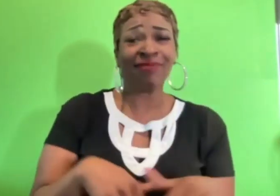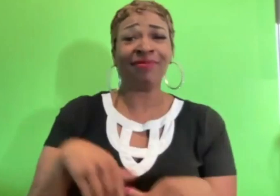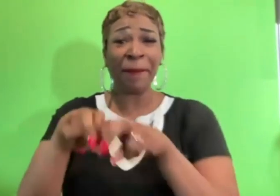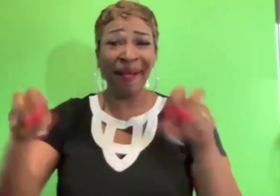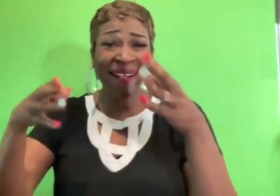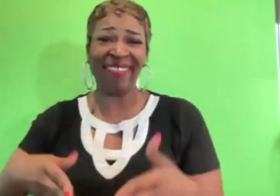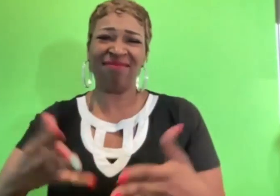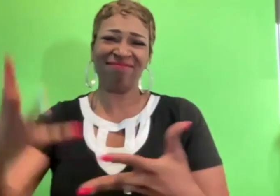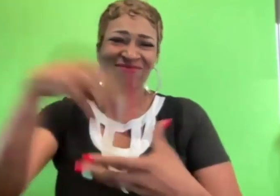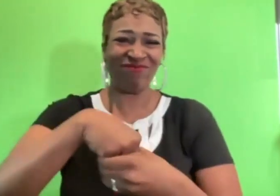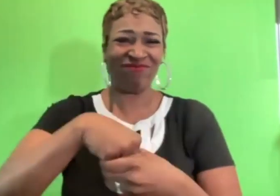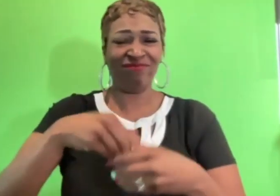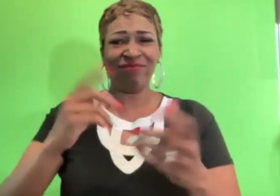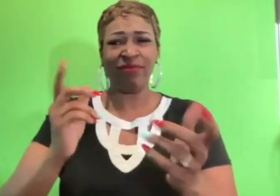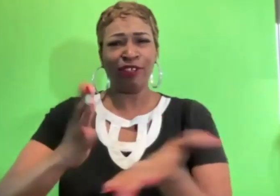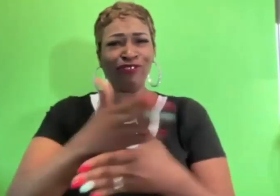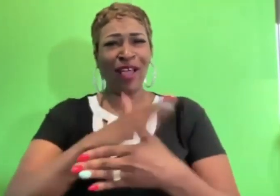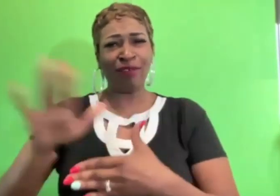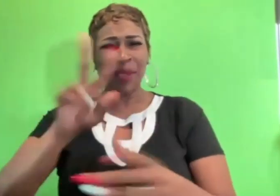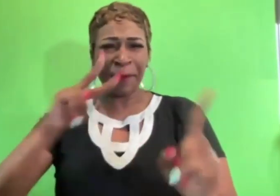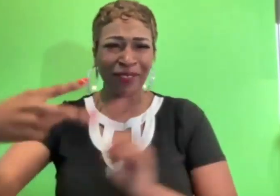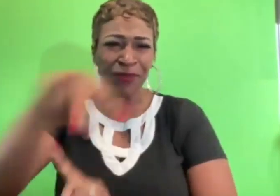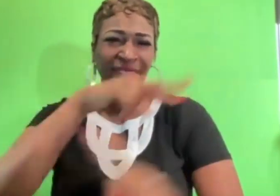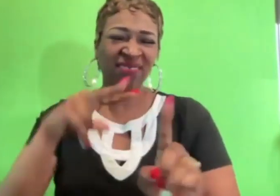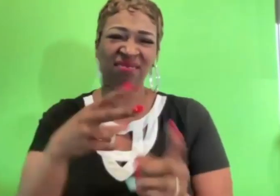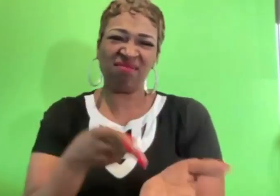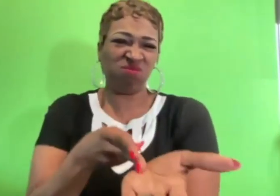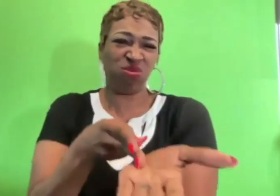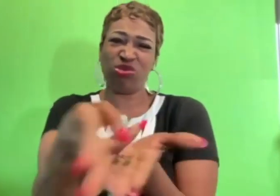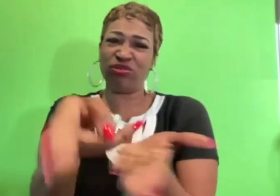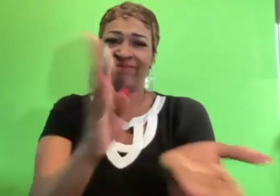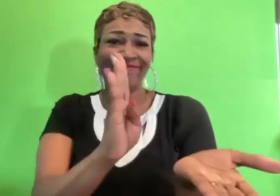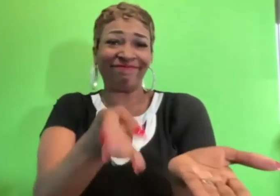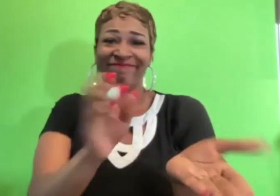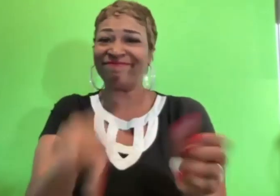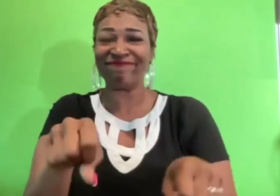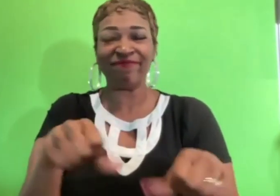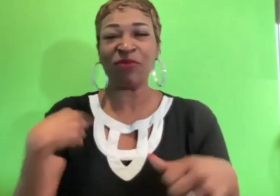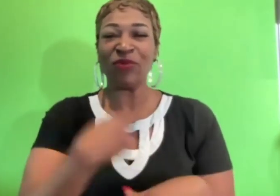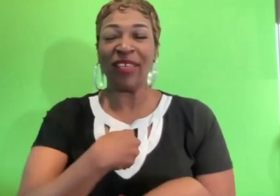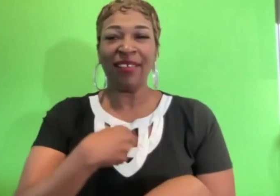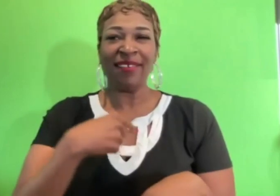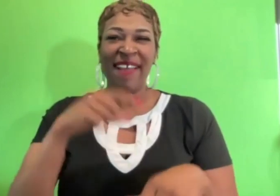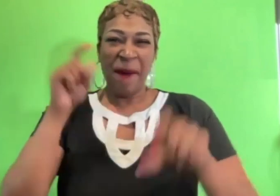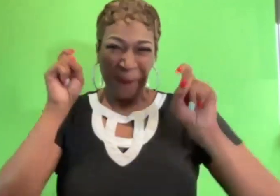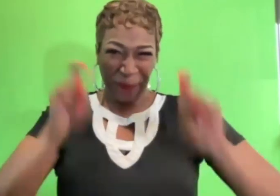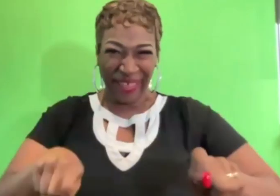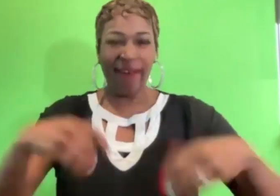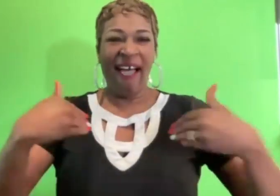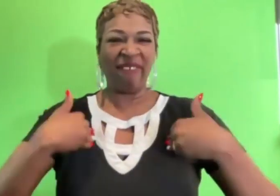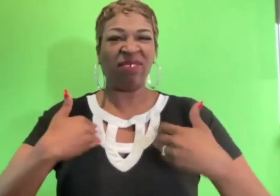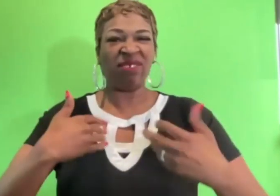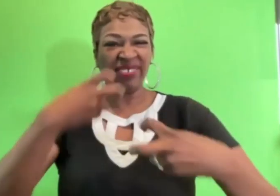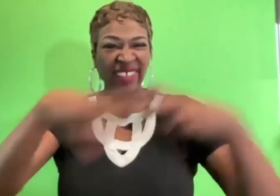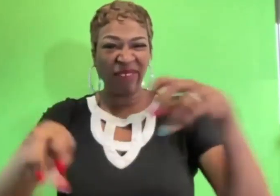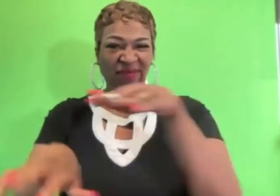to each of you all, our scholars, our panelists, for sharing your perspectives and your honest